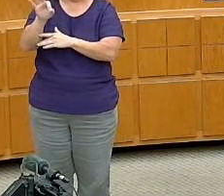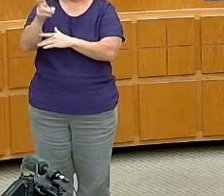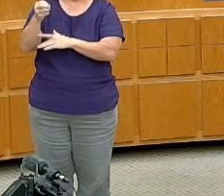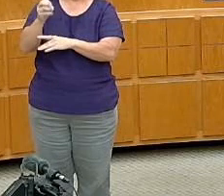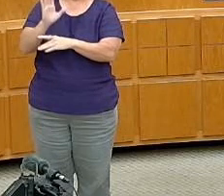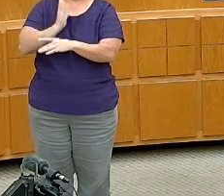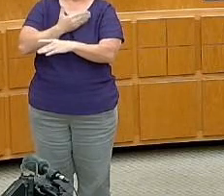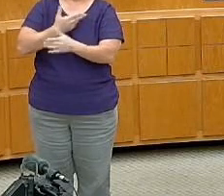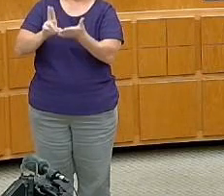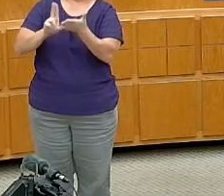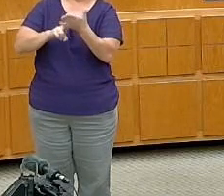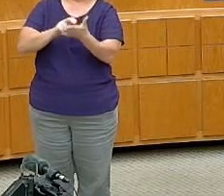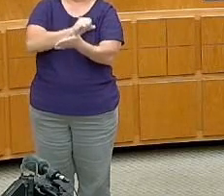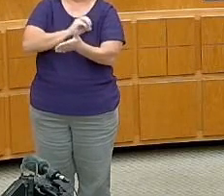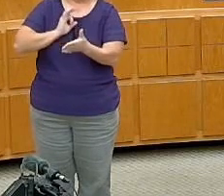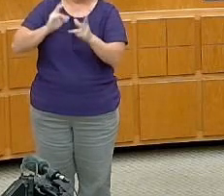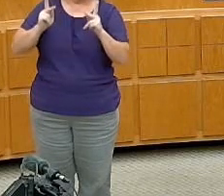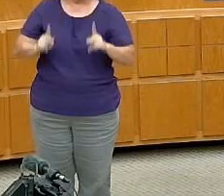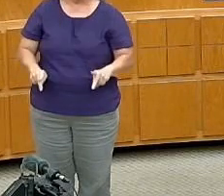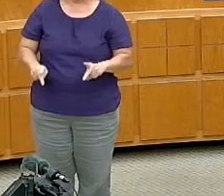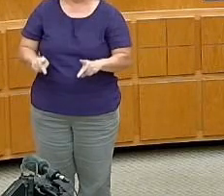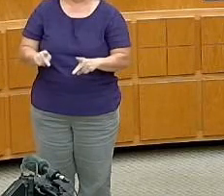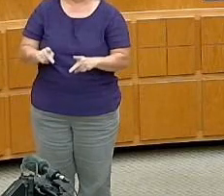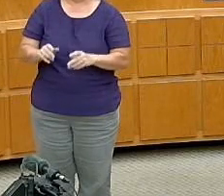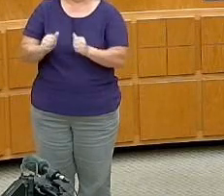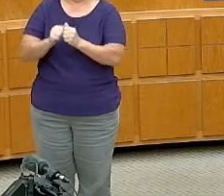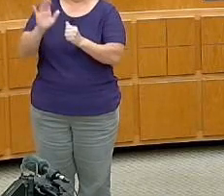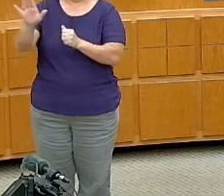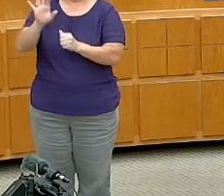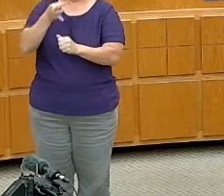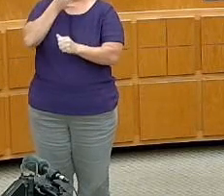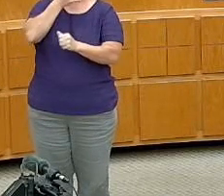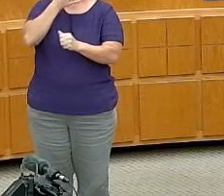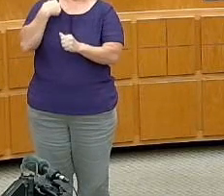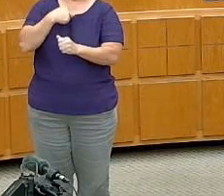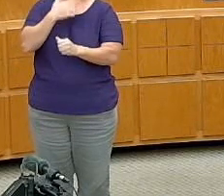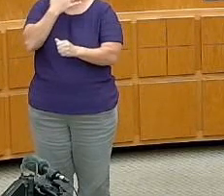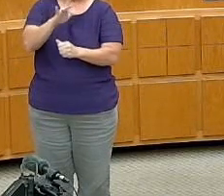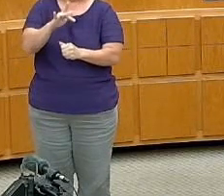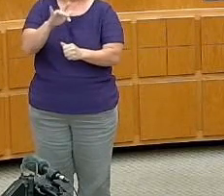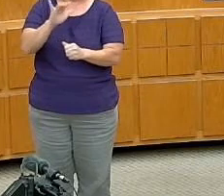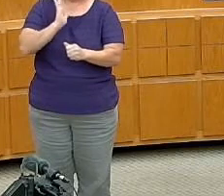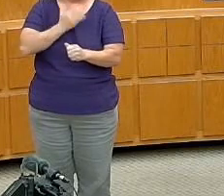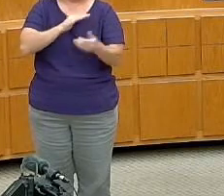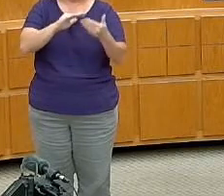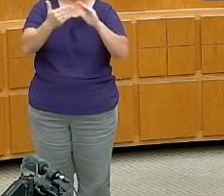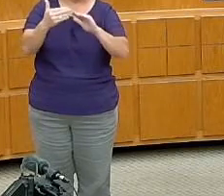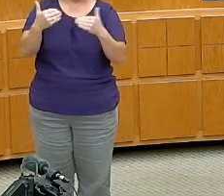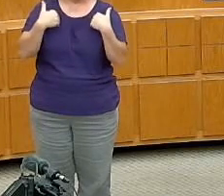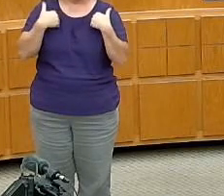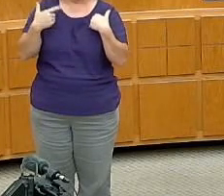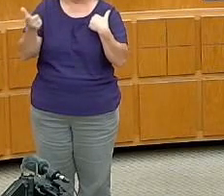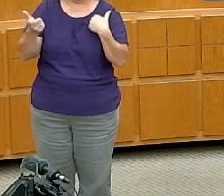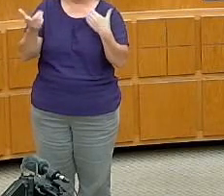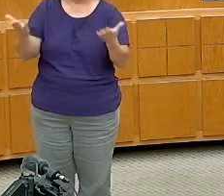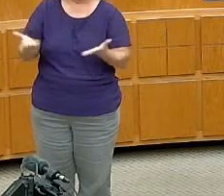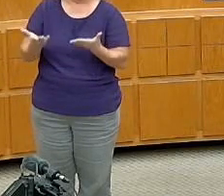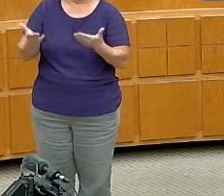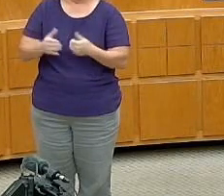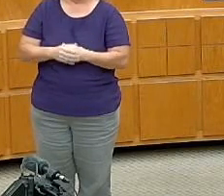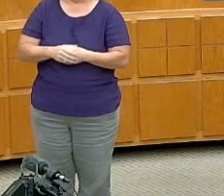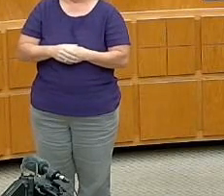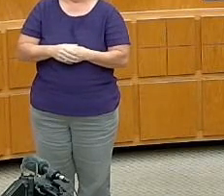contract staff person to help us with his expertise. We're fortunate as a community to have him here. He is, as I